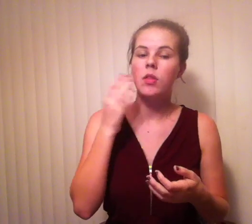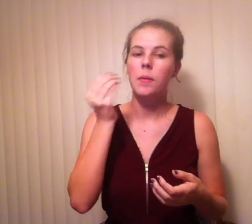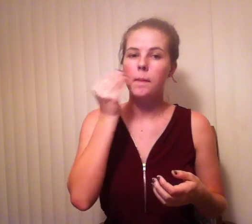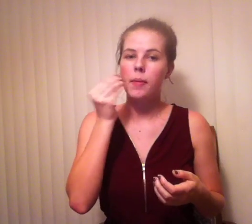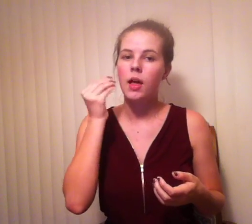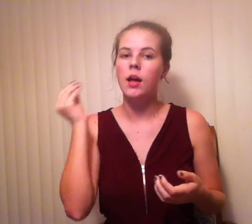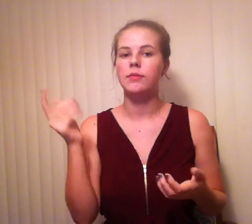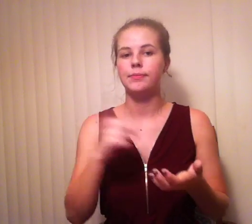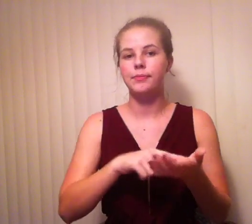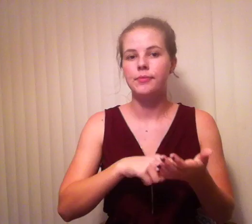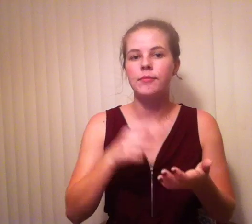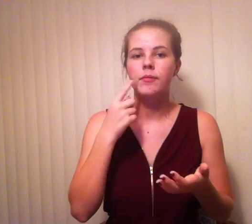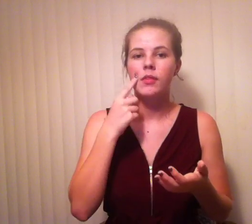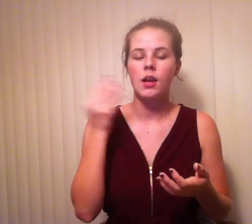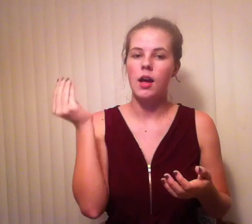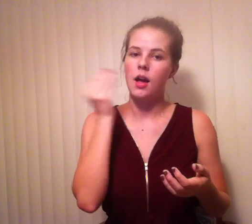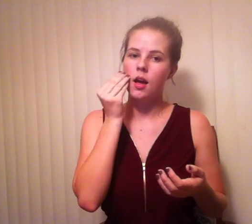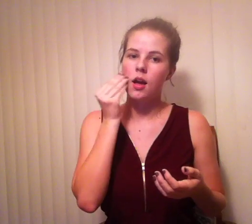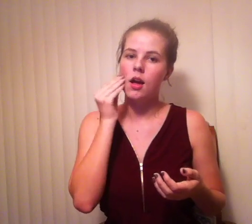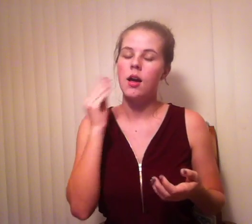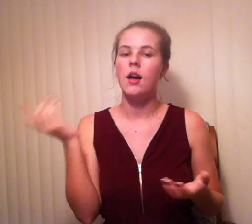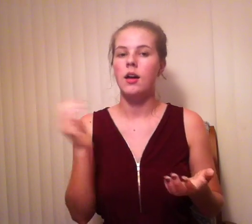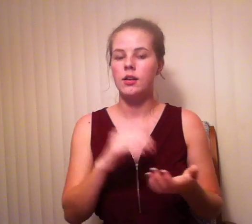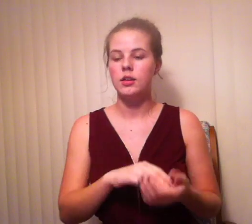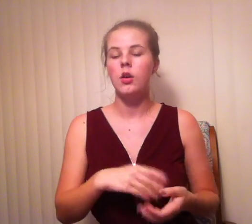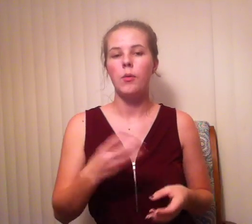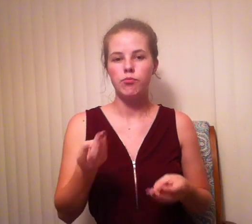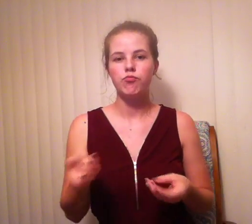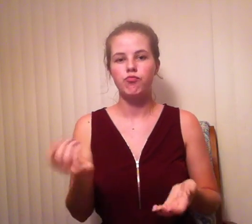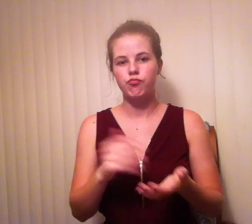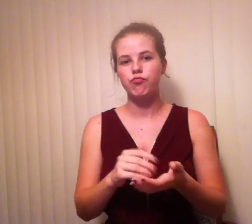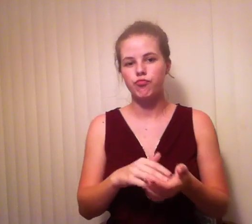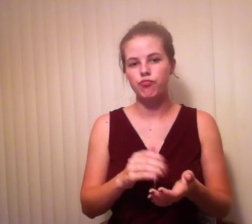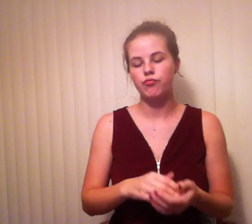look like you have a giant mountain of concealer on your face. And then once you're happy with the